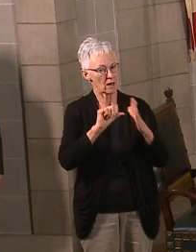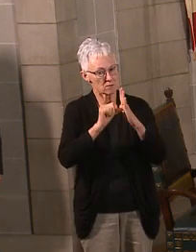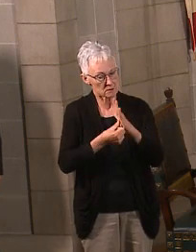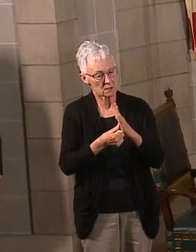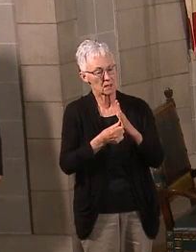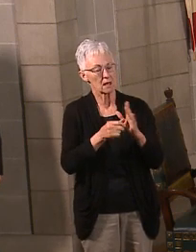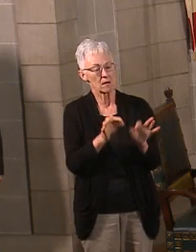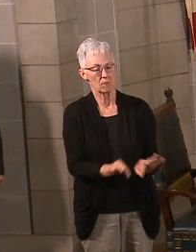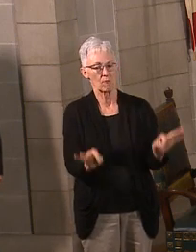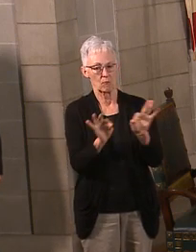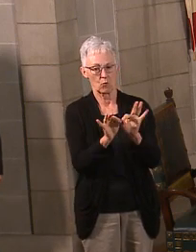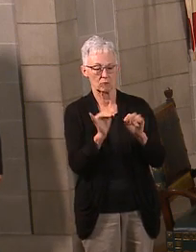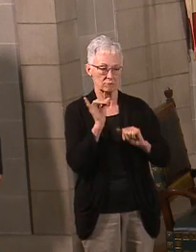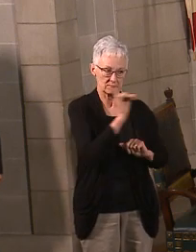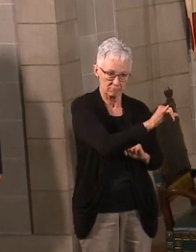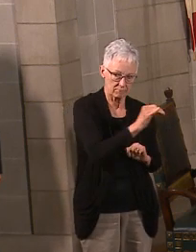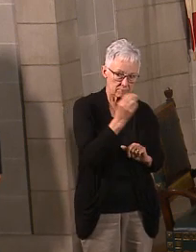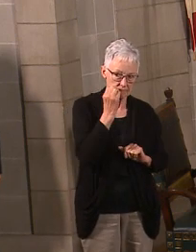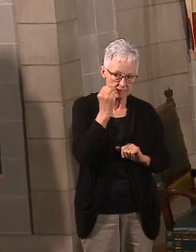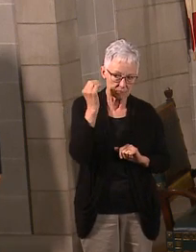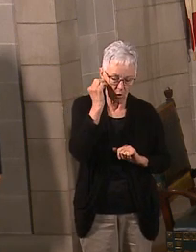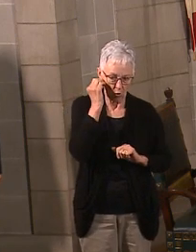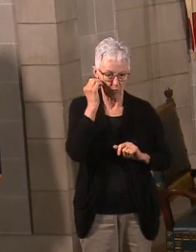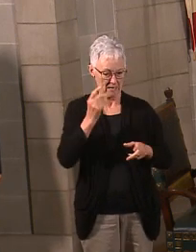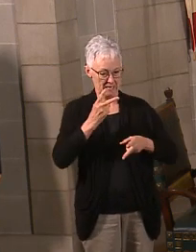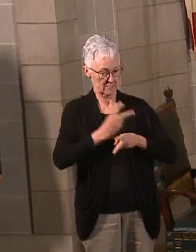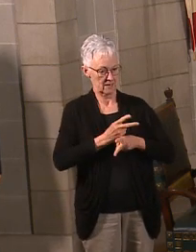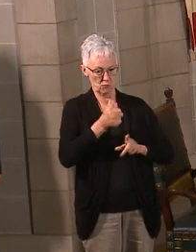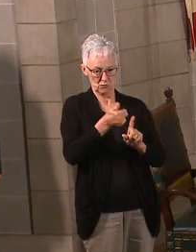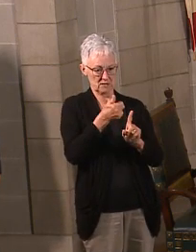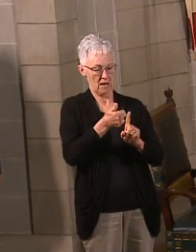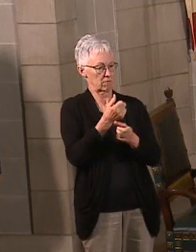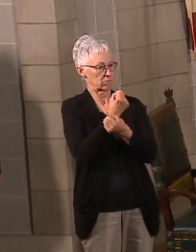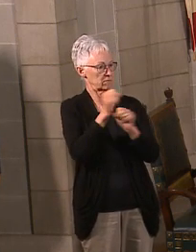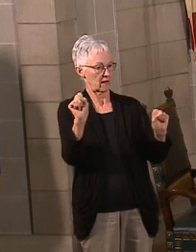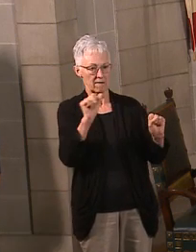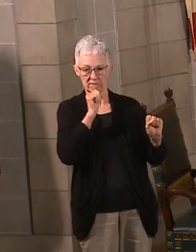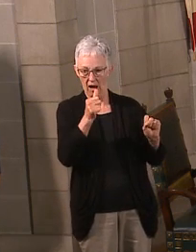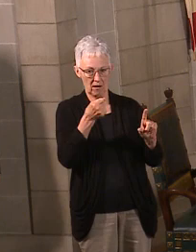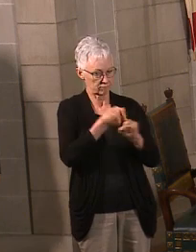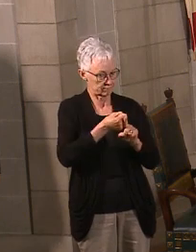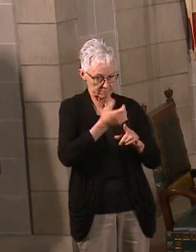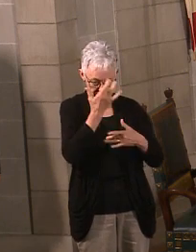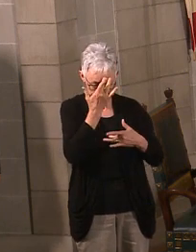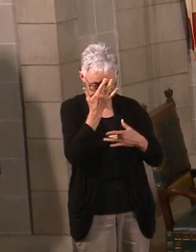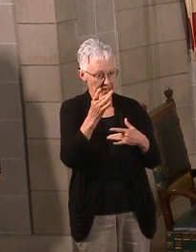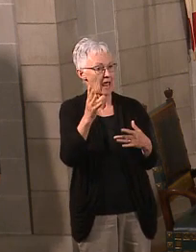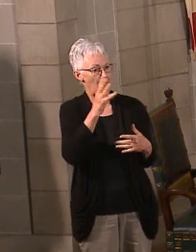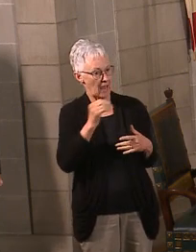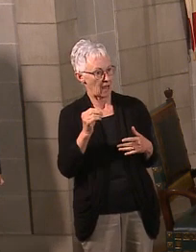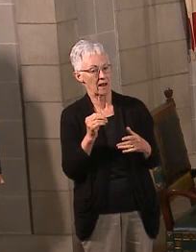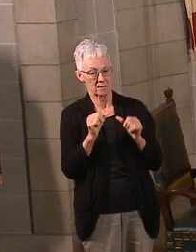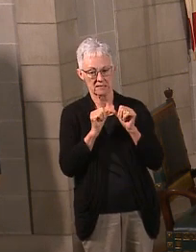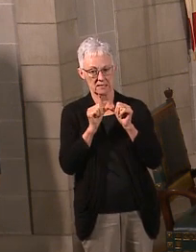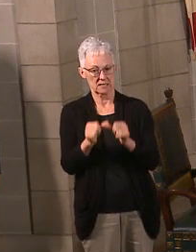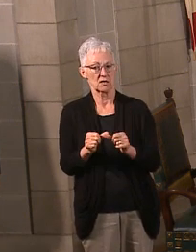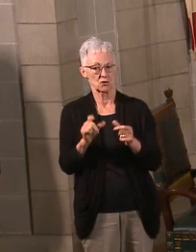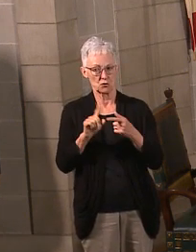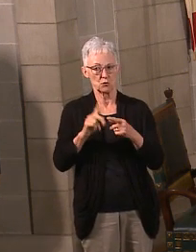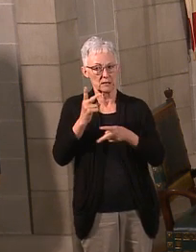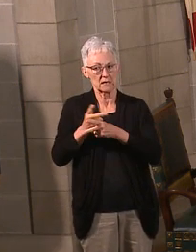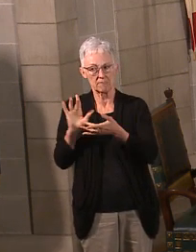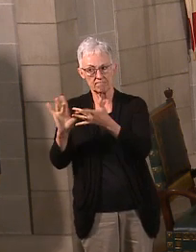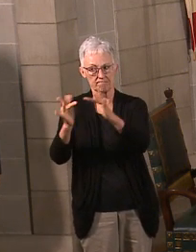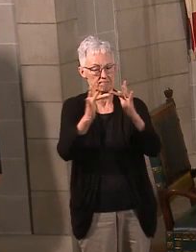home, stay healthy, stay connected. And then yesterday we talked about our 6 rules for staying home and